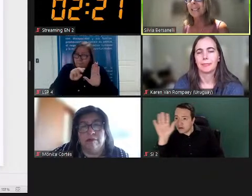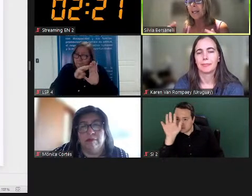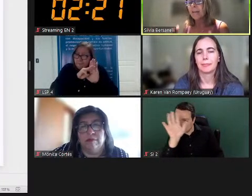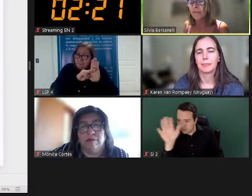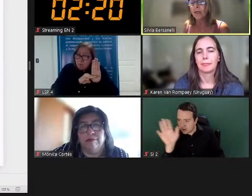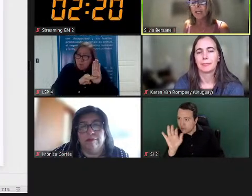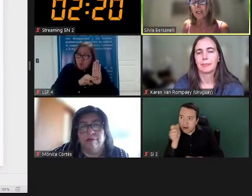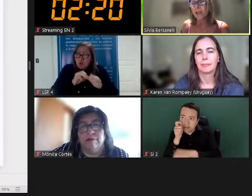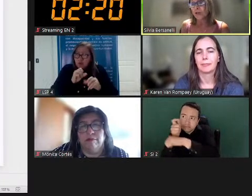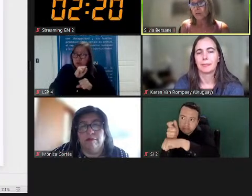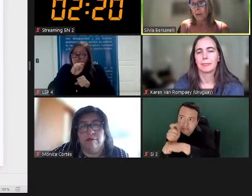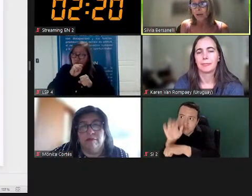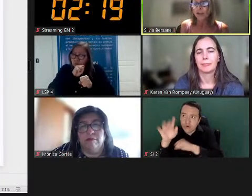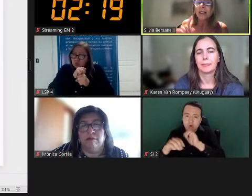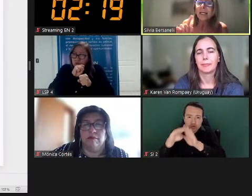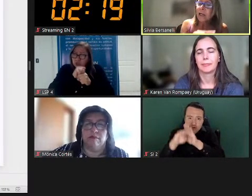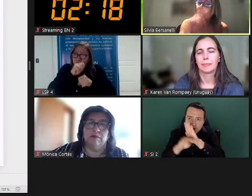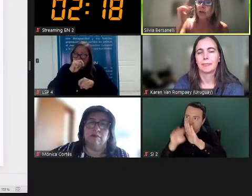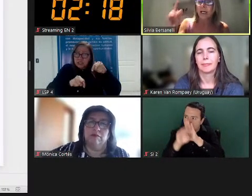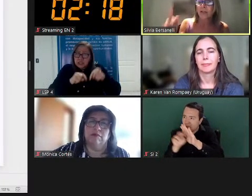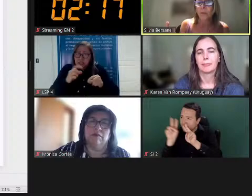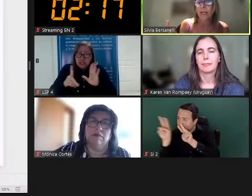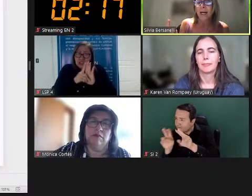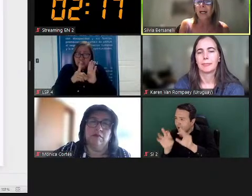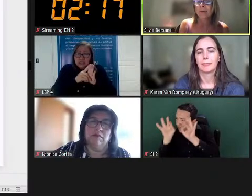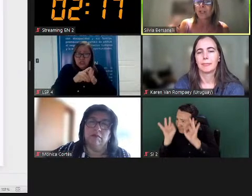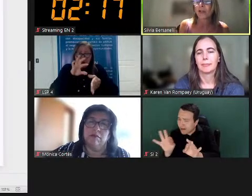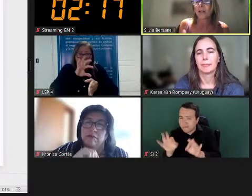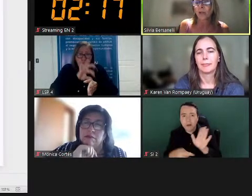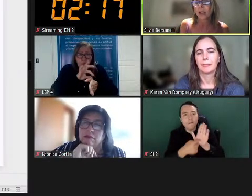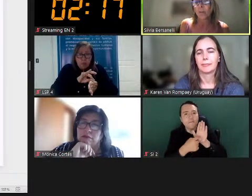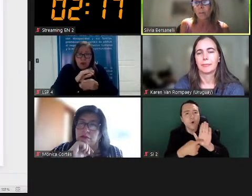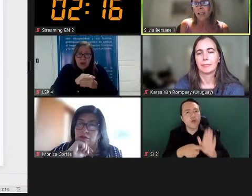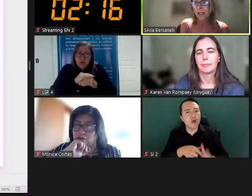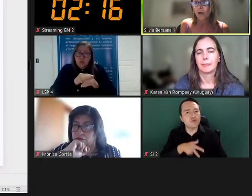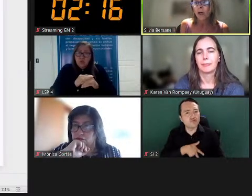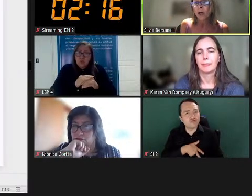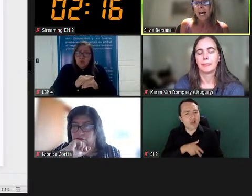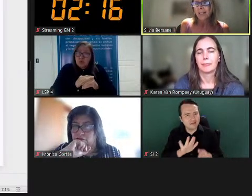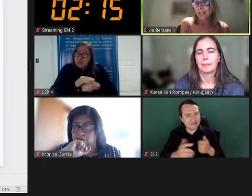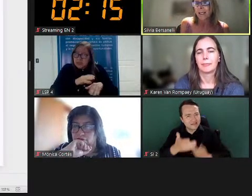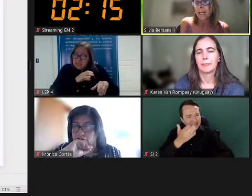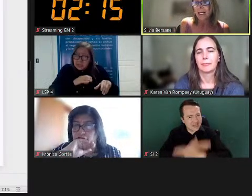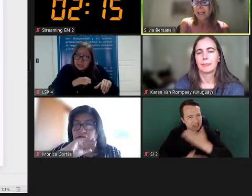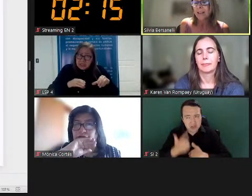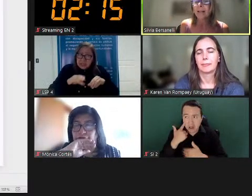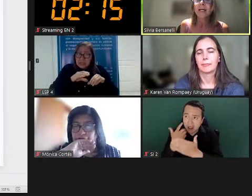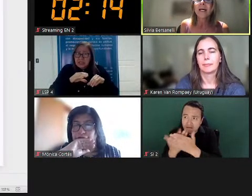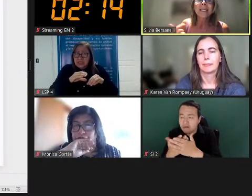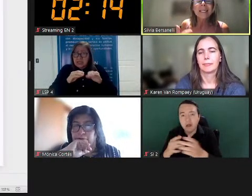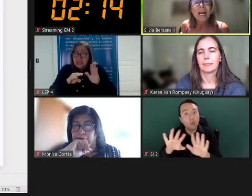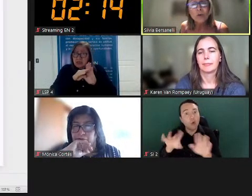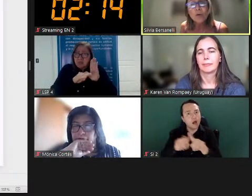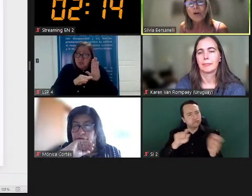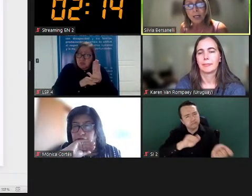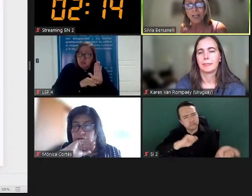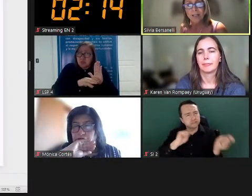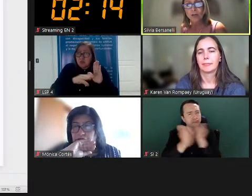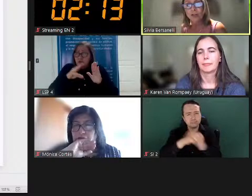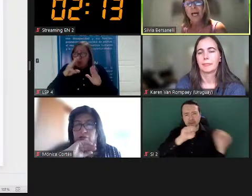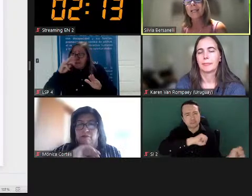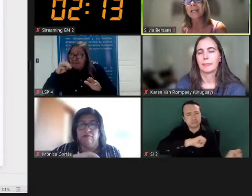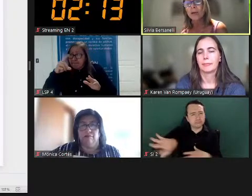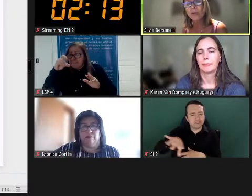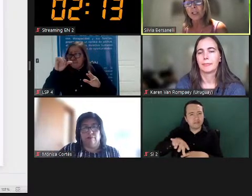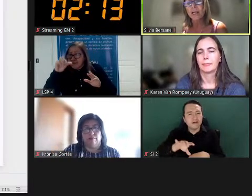social model of disability nor the approach of human rights and the assist